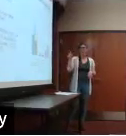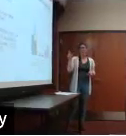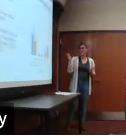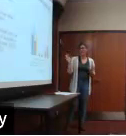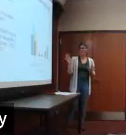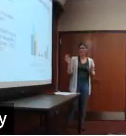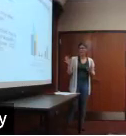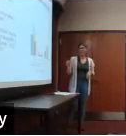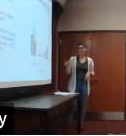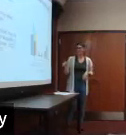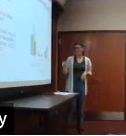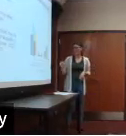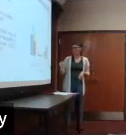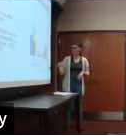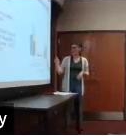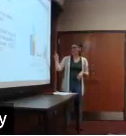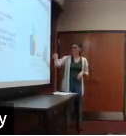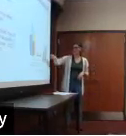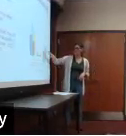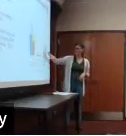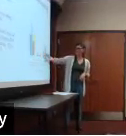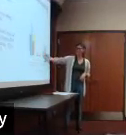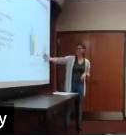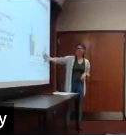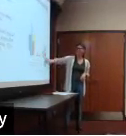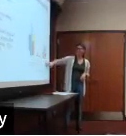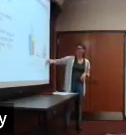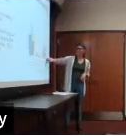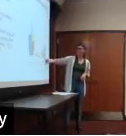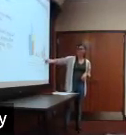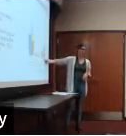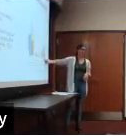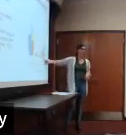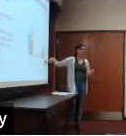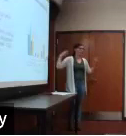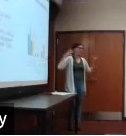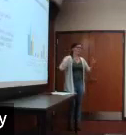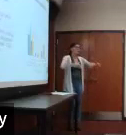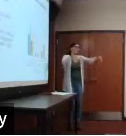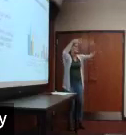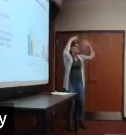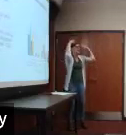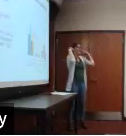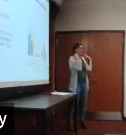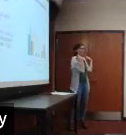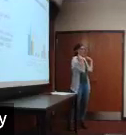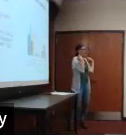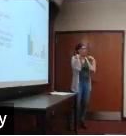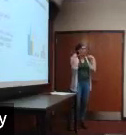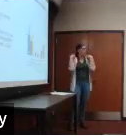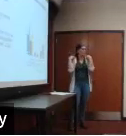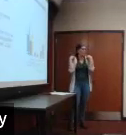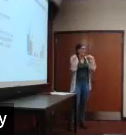difference, the means come out as actually quite different. And correspondingly, we have using constructed action that is taking on